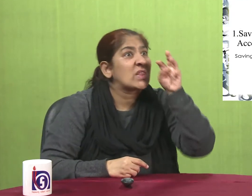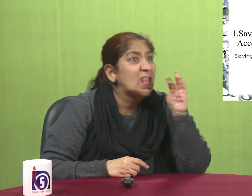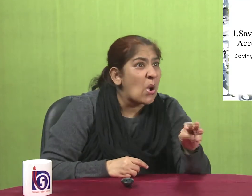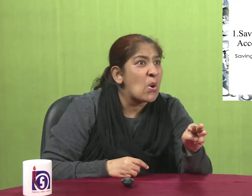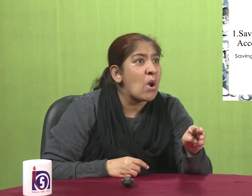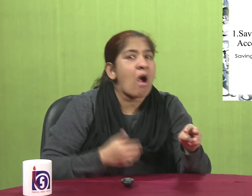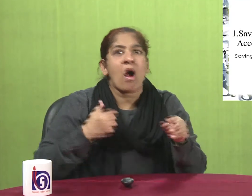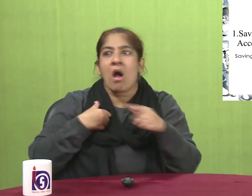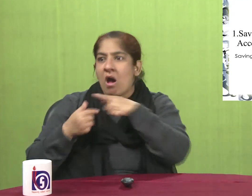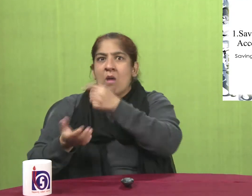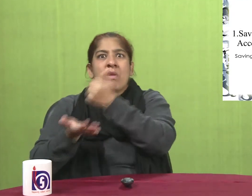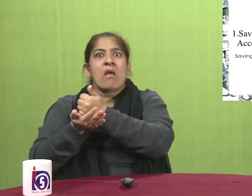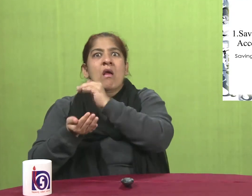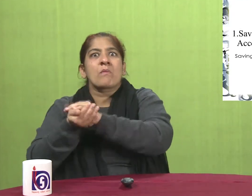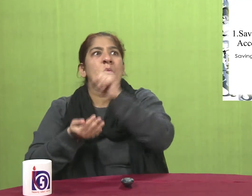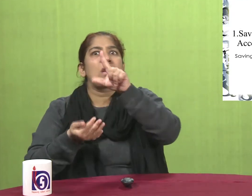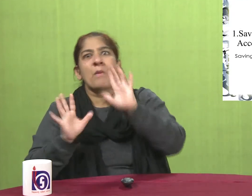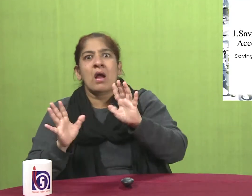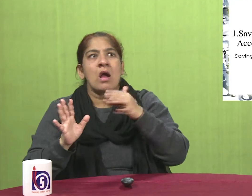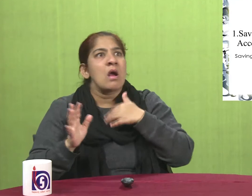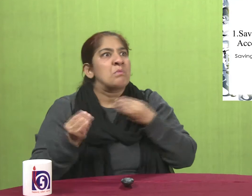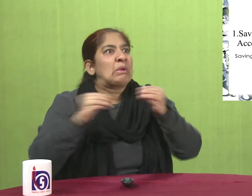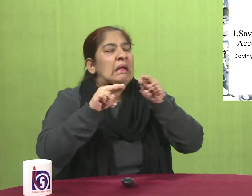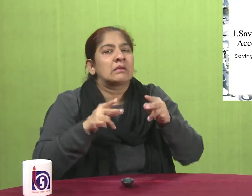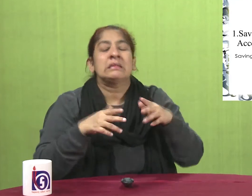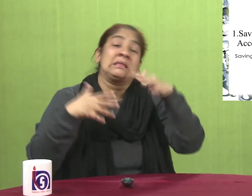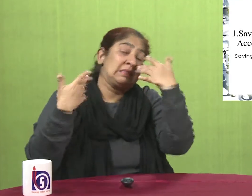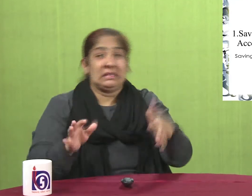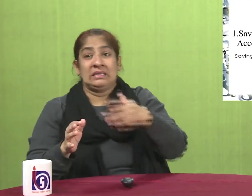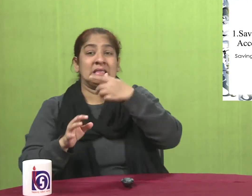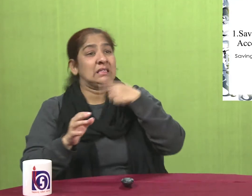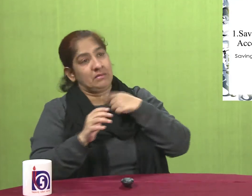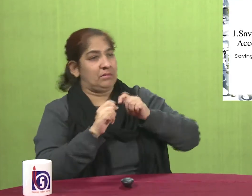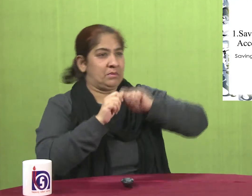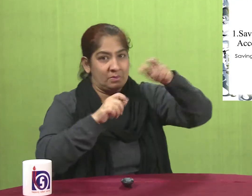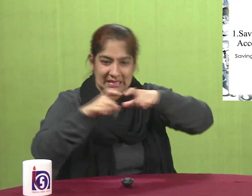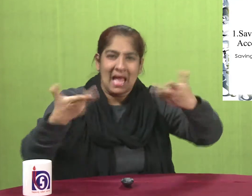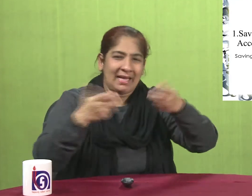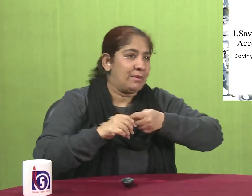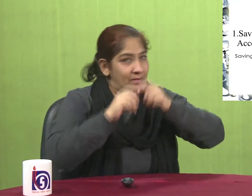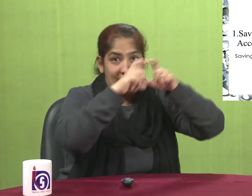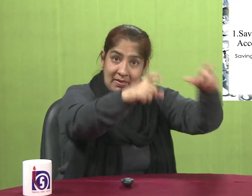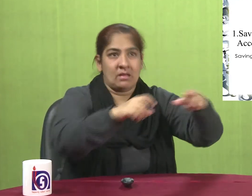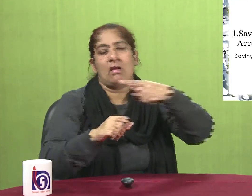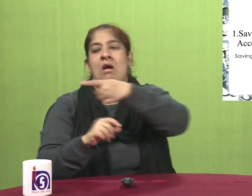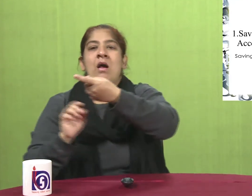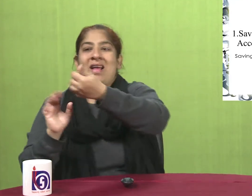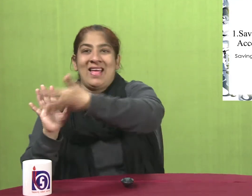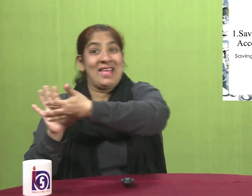you need money or you need to buy something